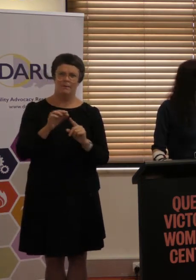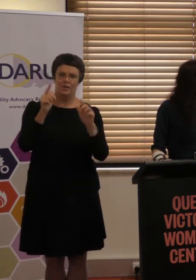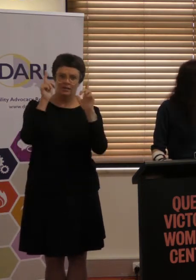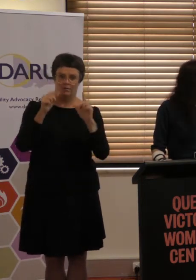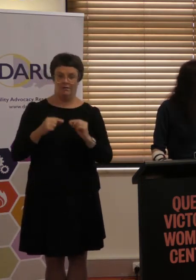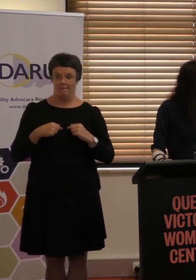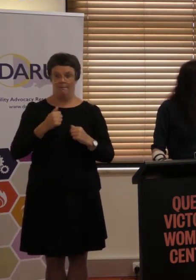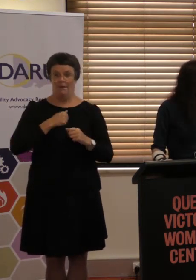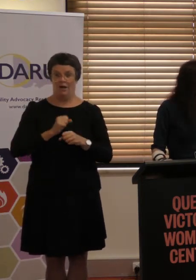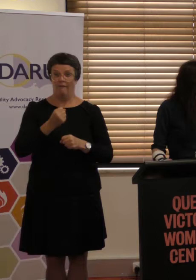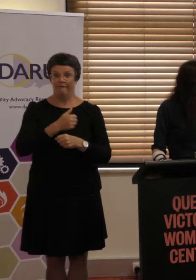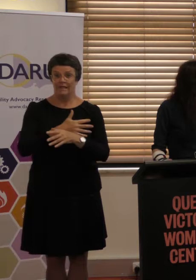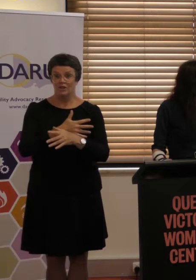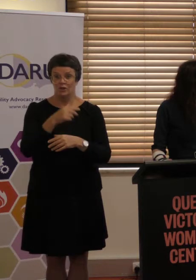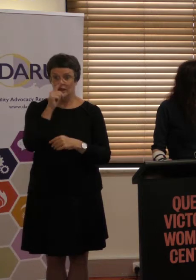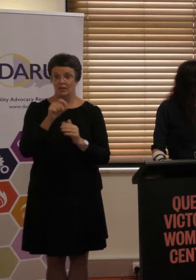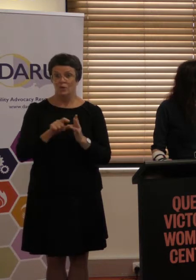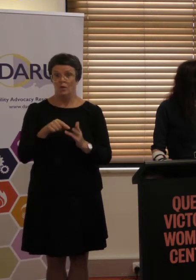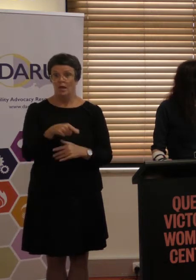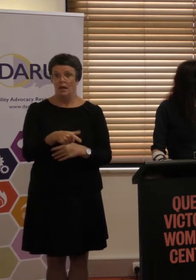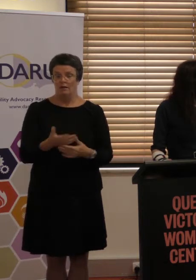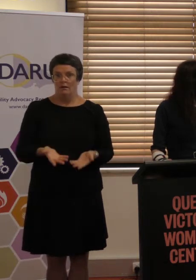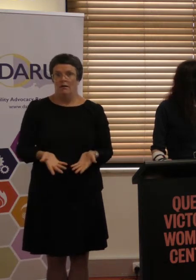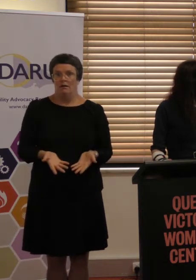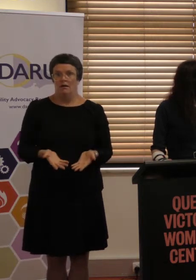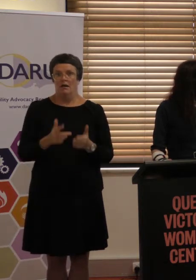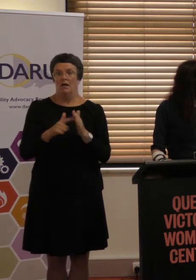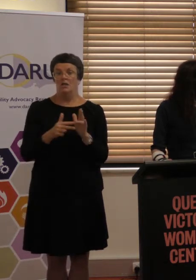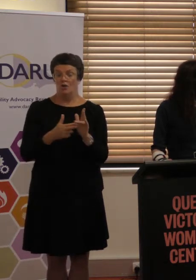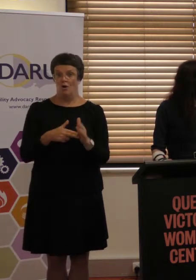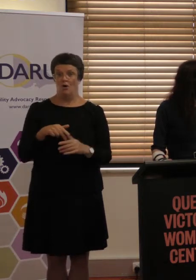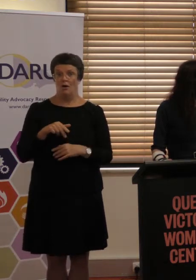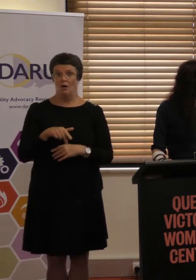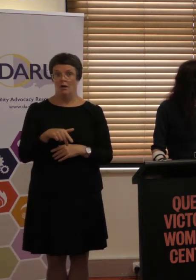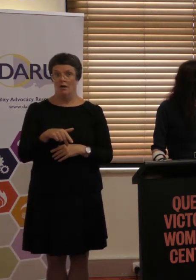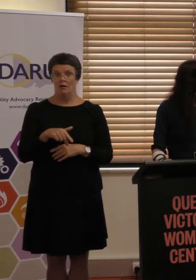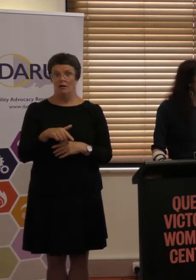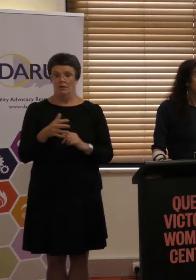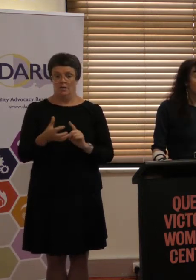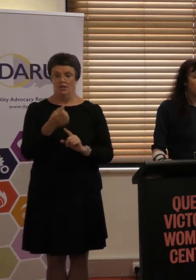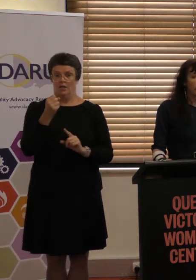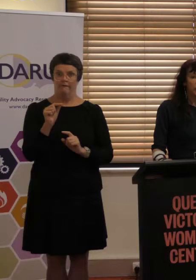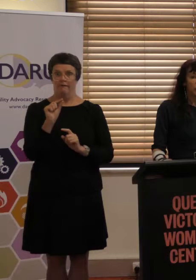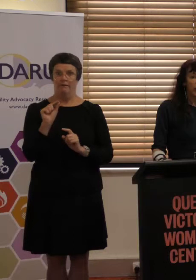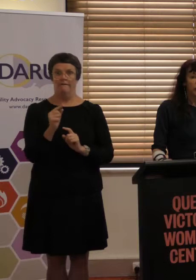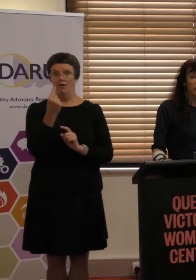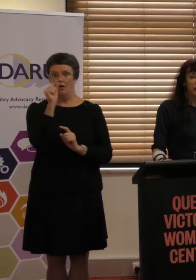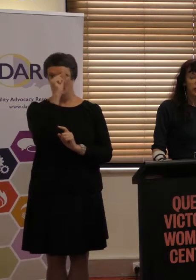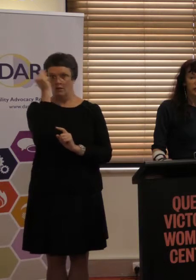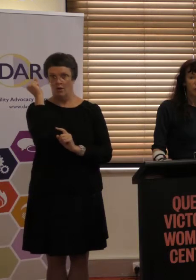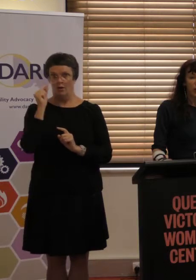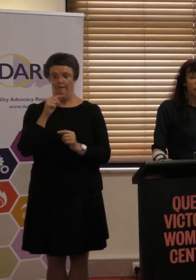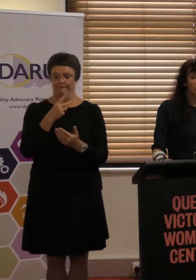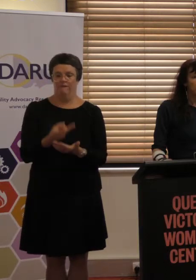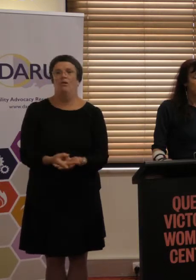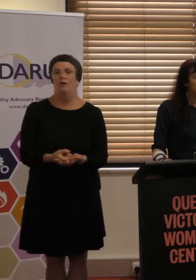meet that goal. And all John has to do to meet the first goal is fall over with a crayon in his hand,